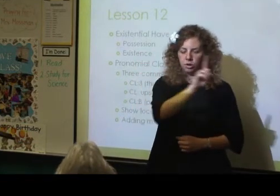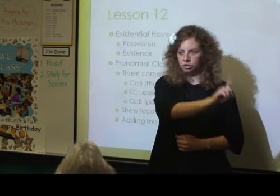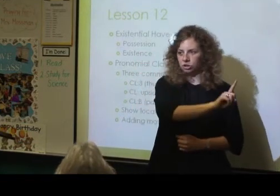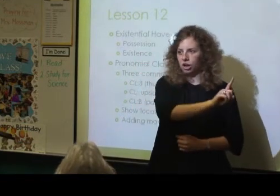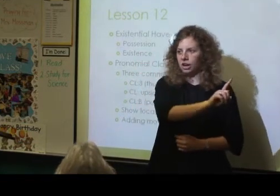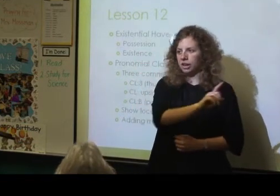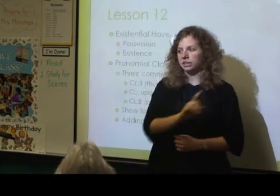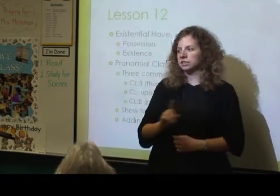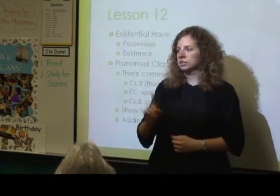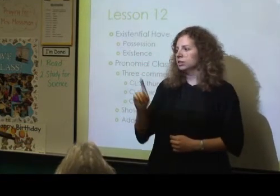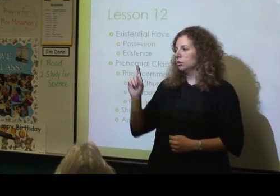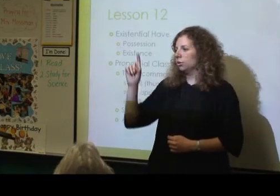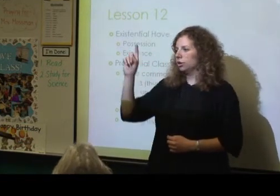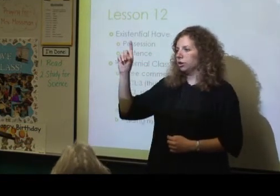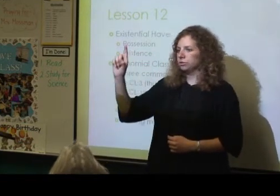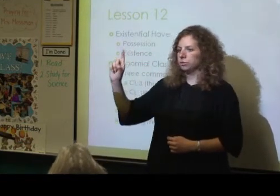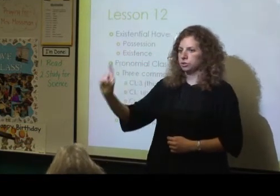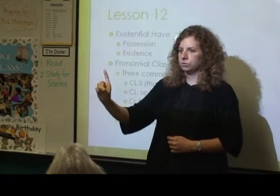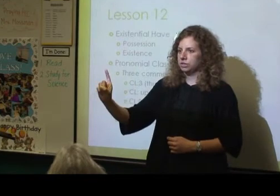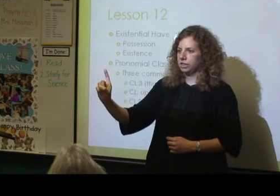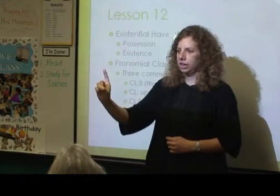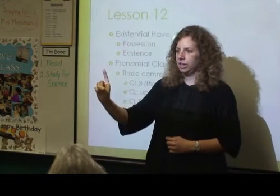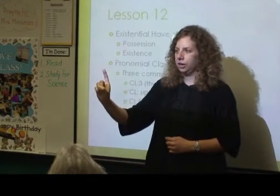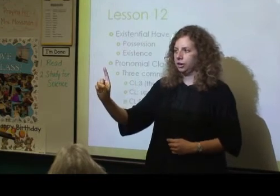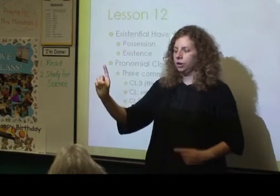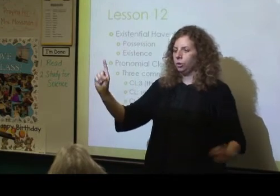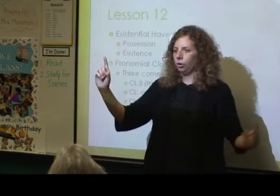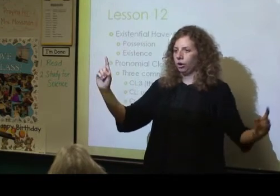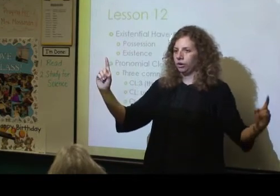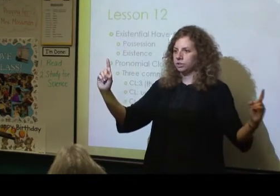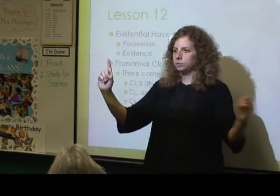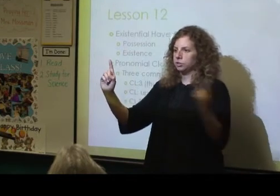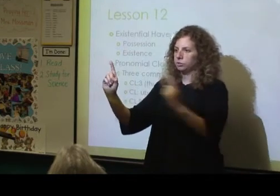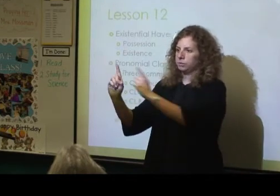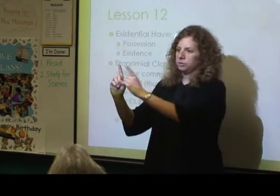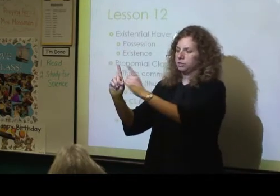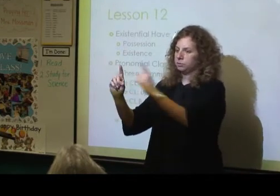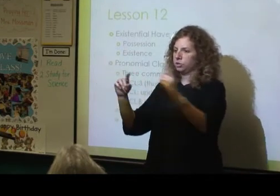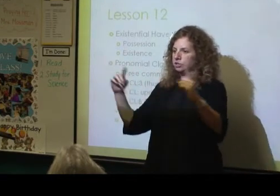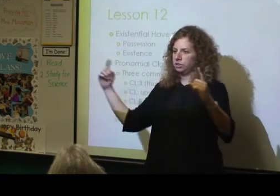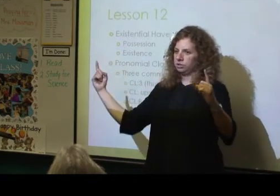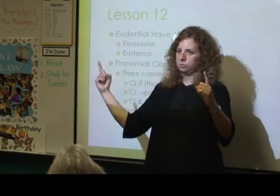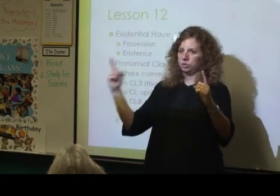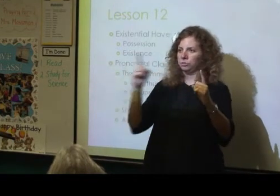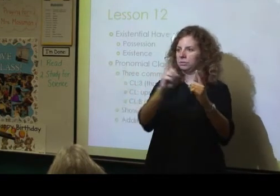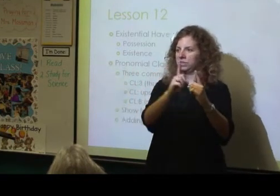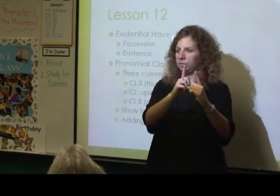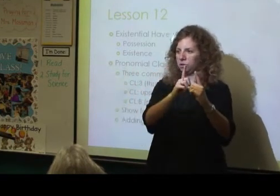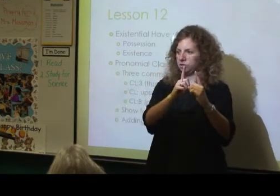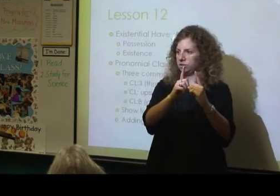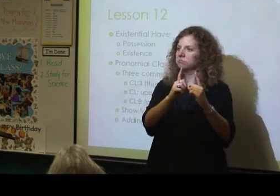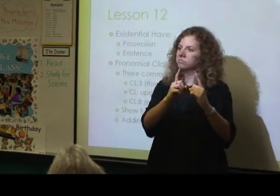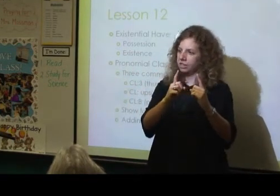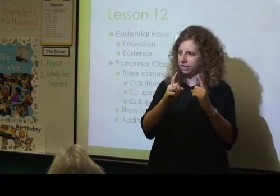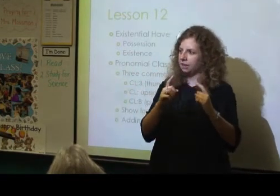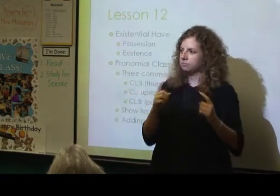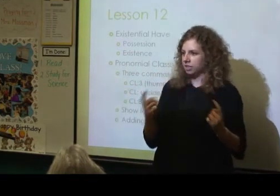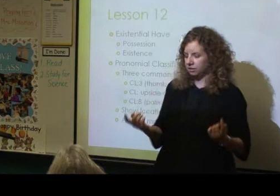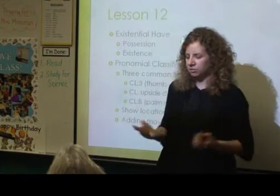walked across, or the person is there, or this person went to this person went to that person, like that. Okay, so